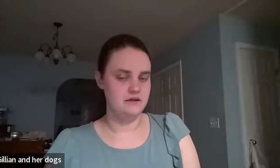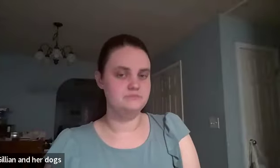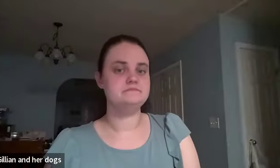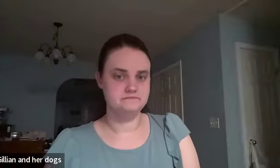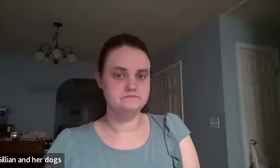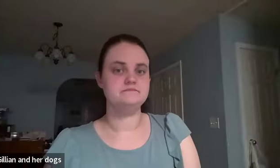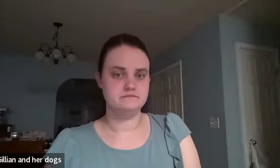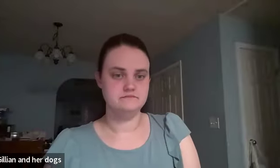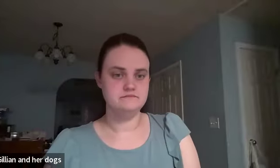like,